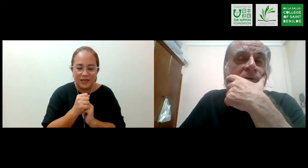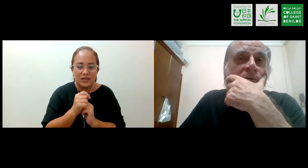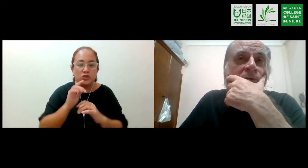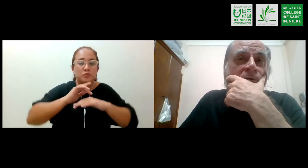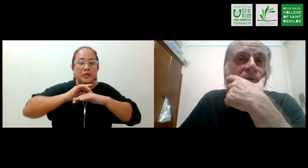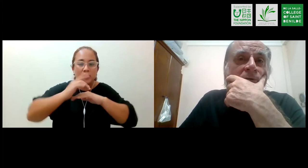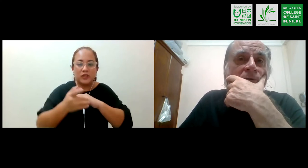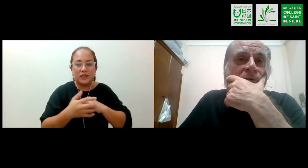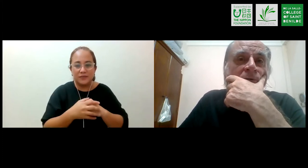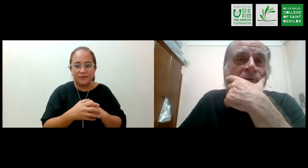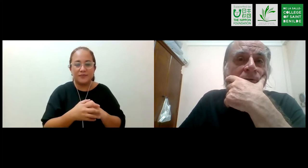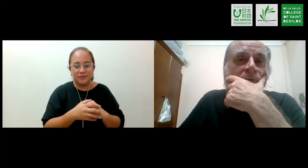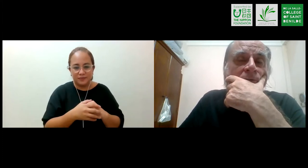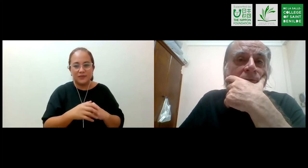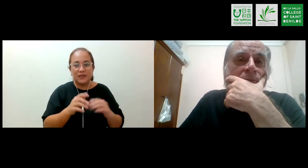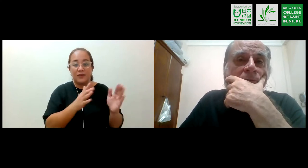earliest.